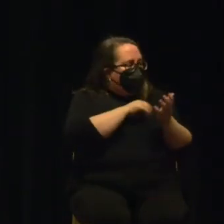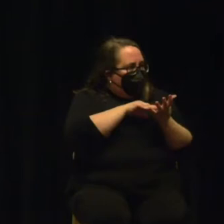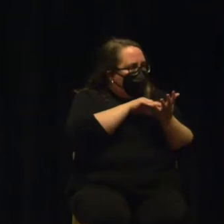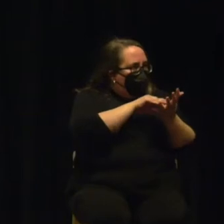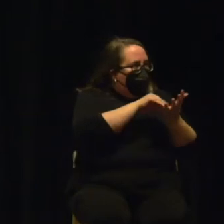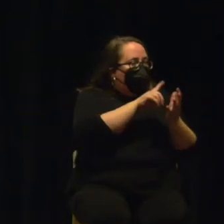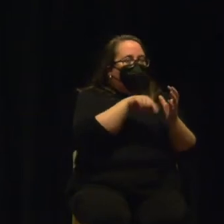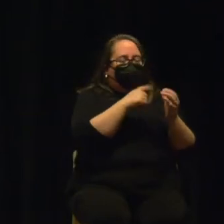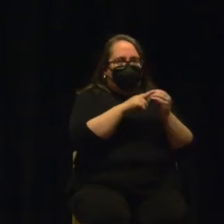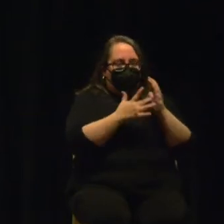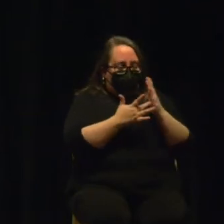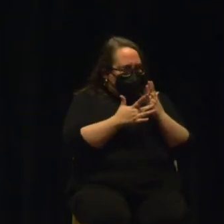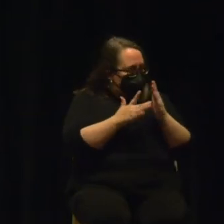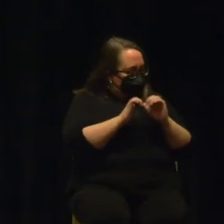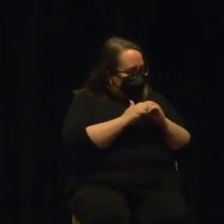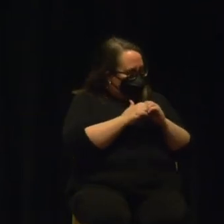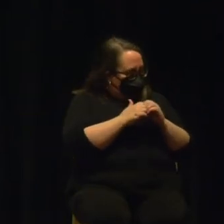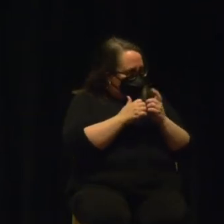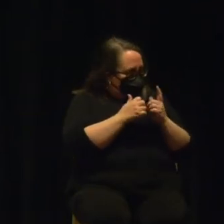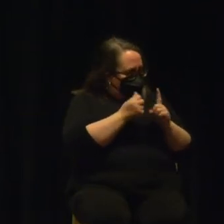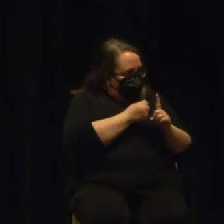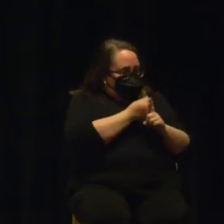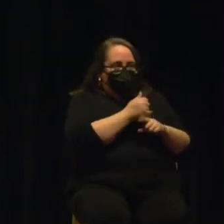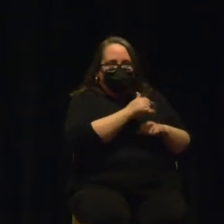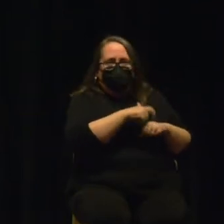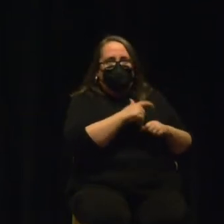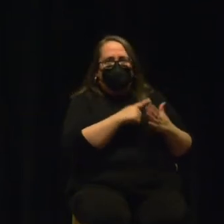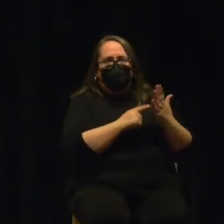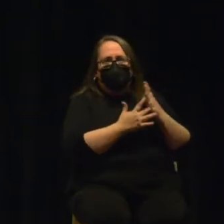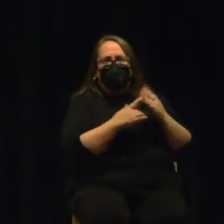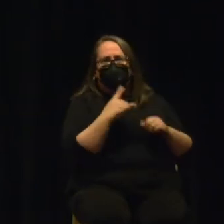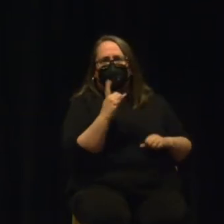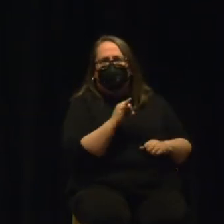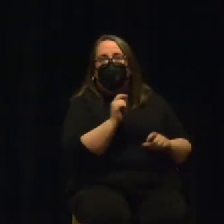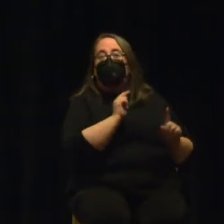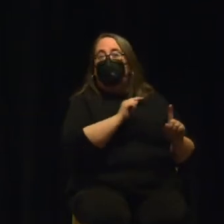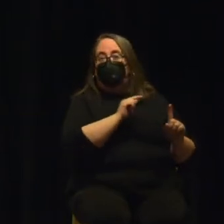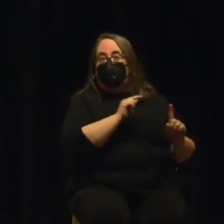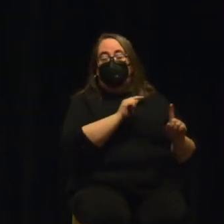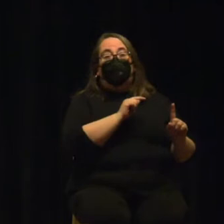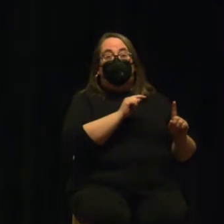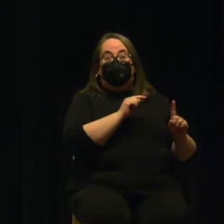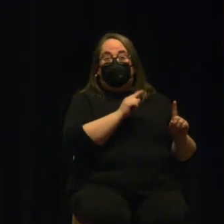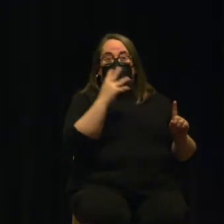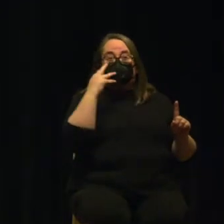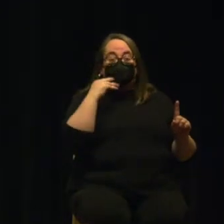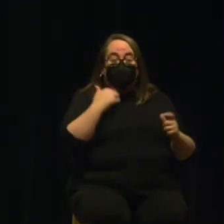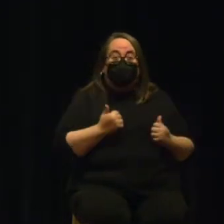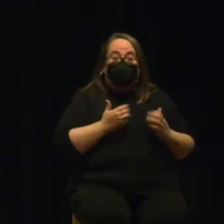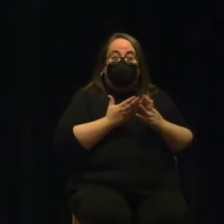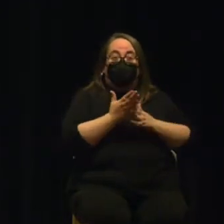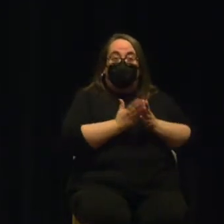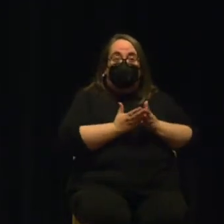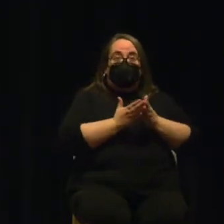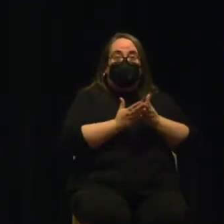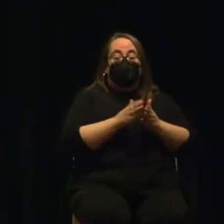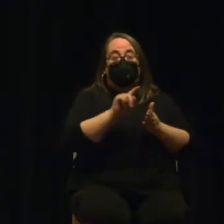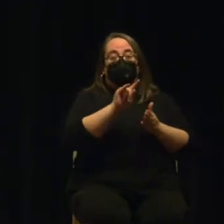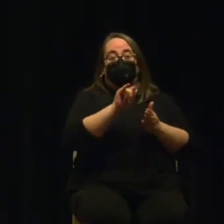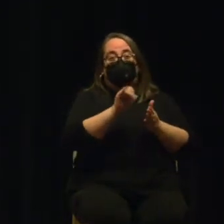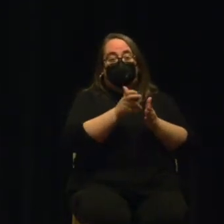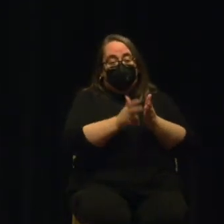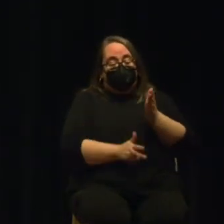like the movement of technology at this time. So, you know, he was around for the Titanic, the Wright